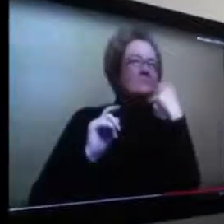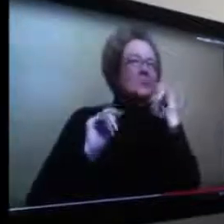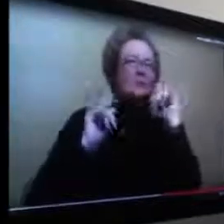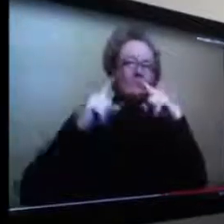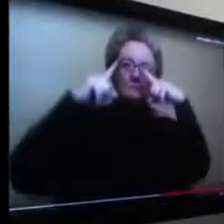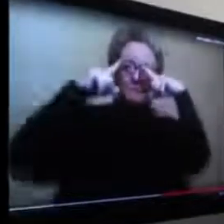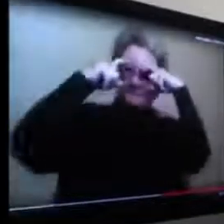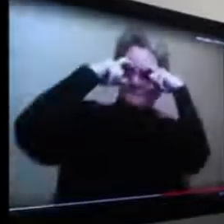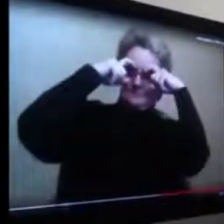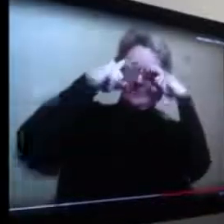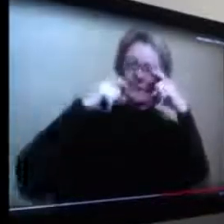The